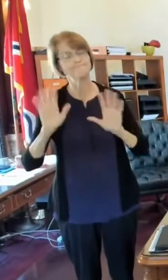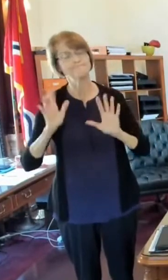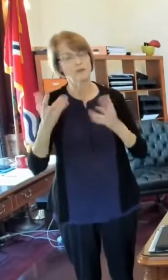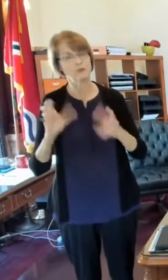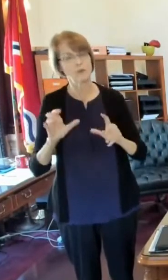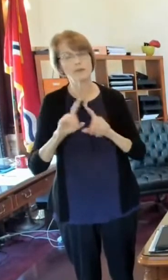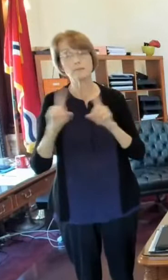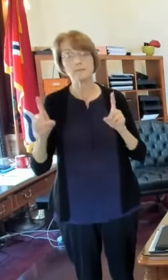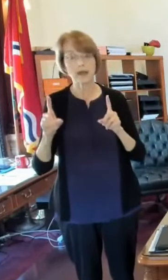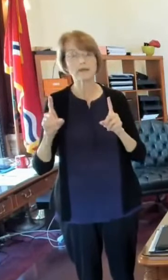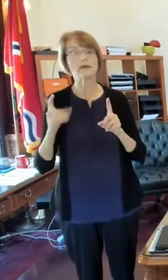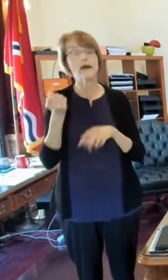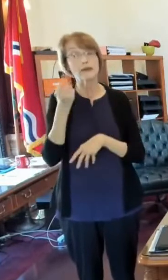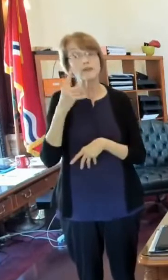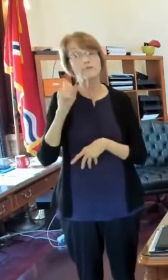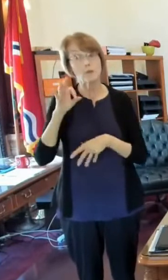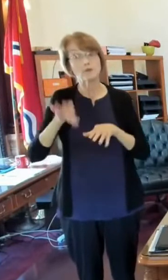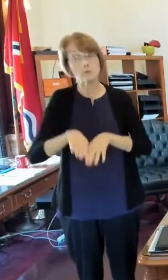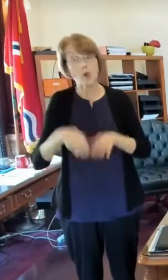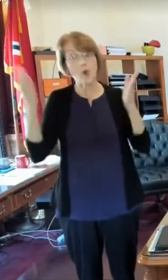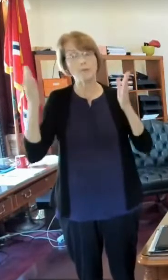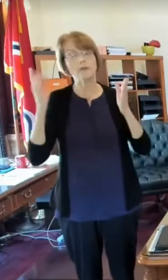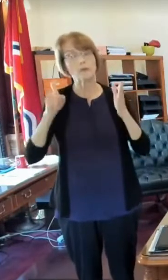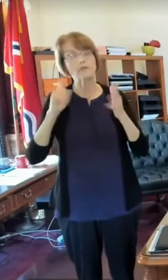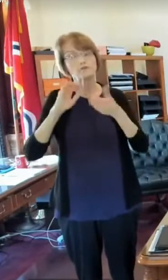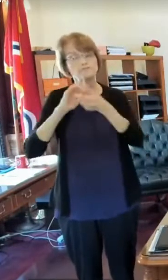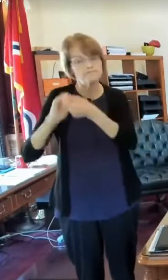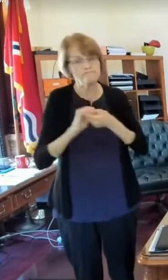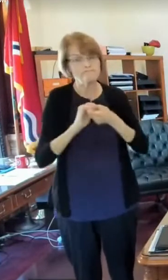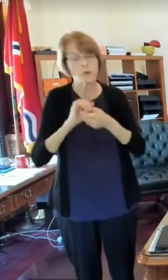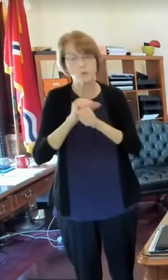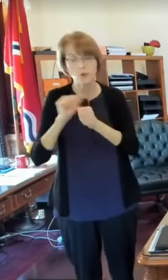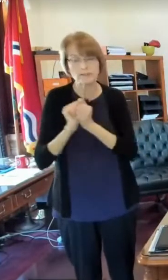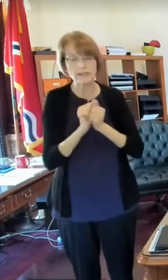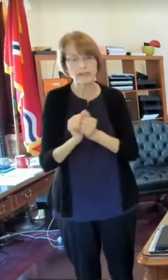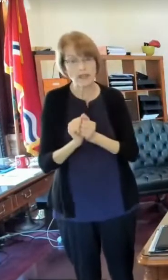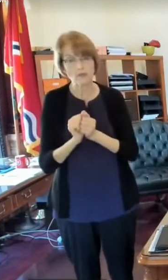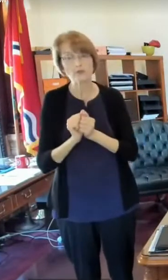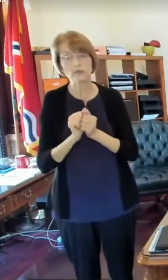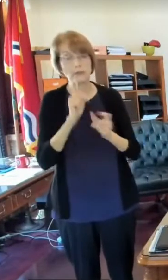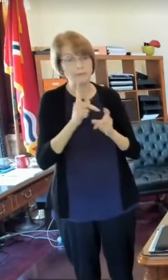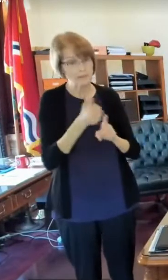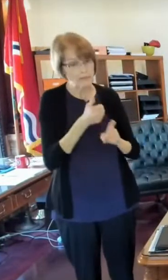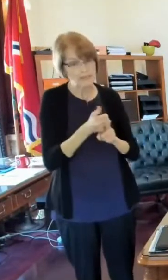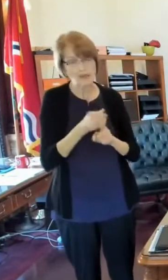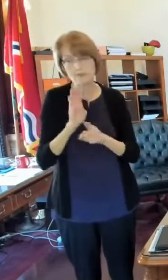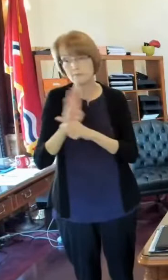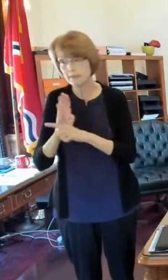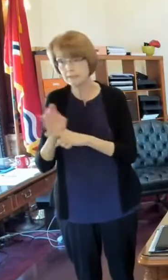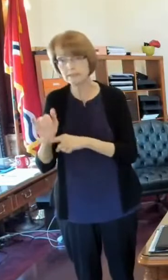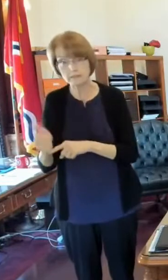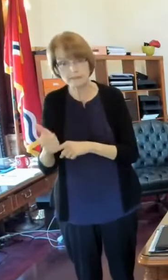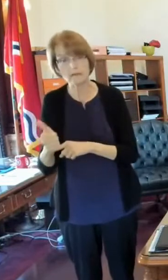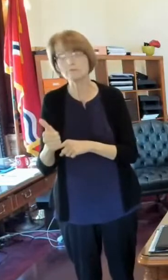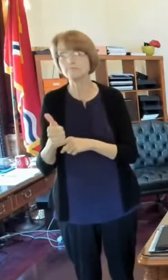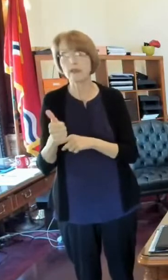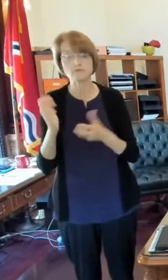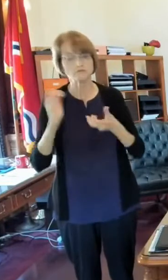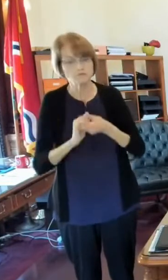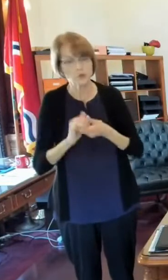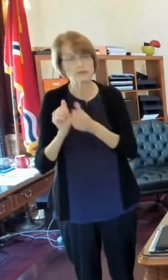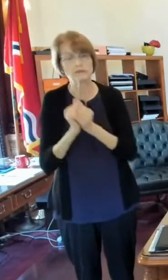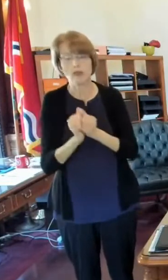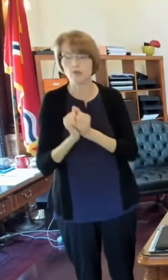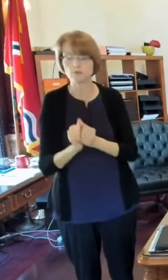open, we all got to be in this together. You got to be doing your part. Businesses have to be doing their part. So we